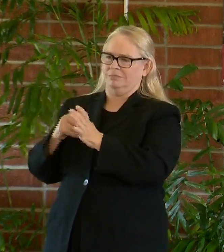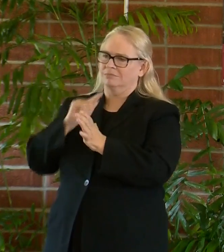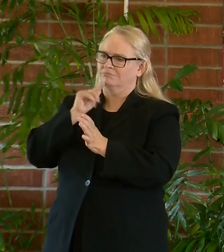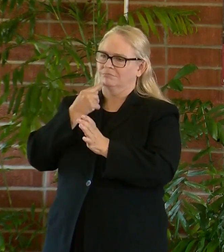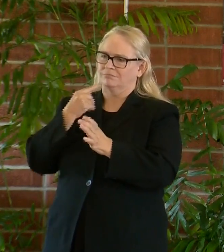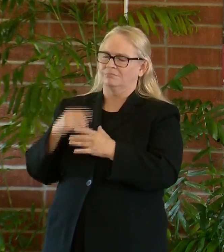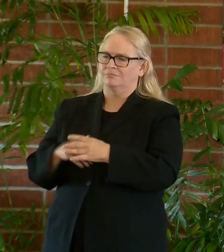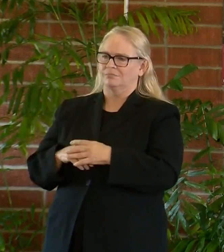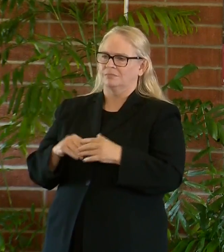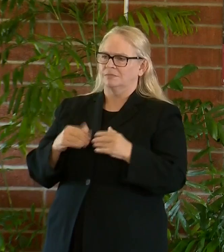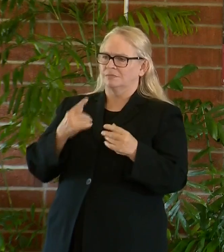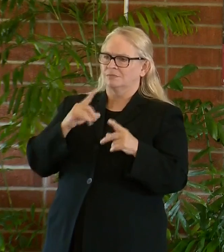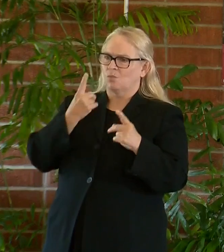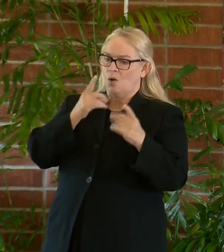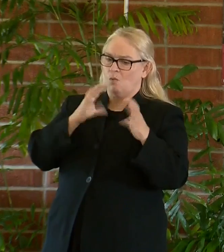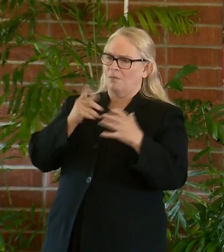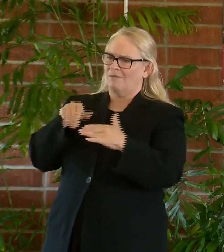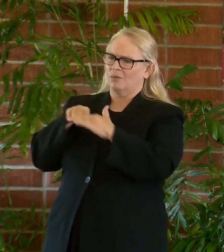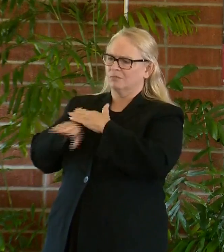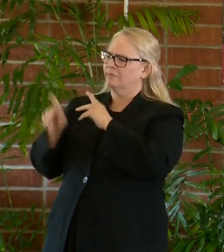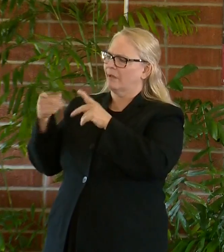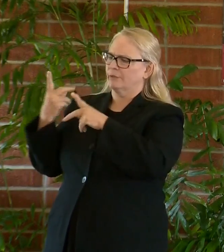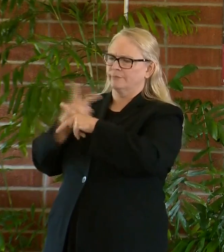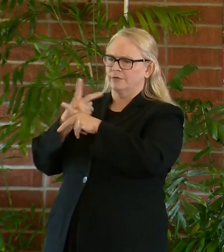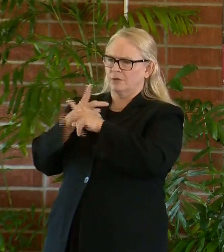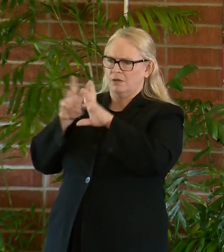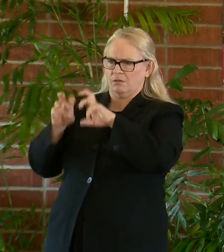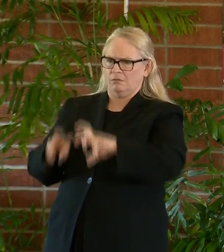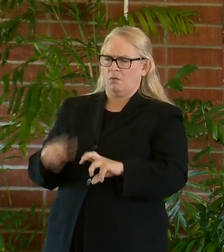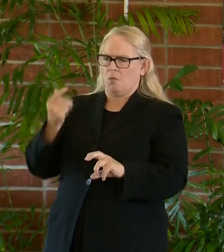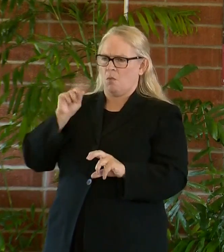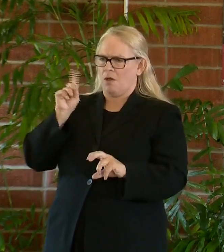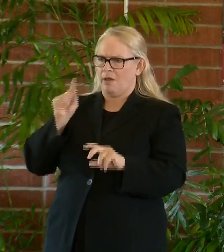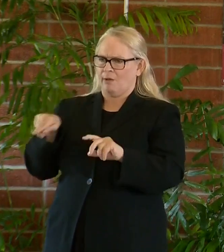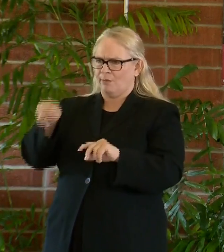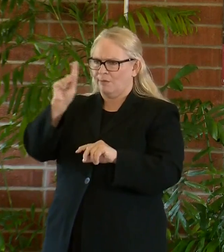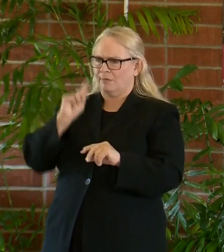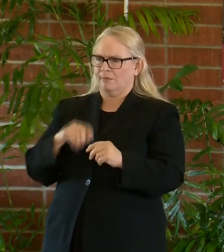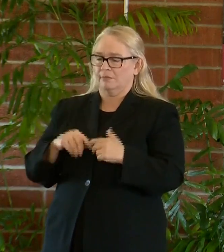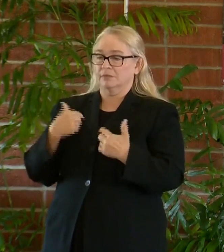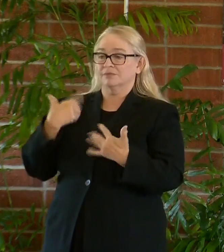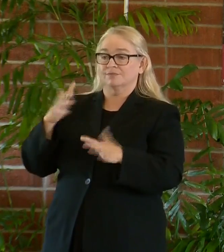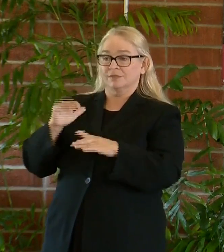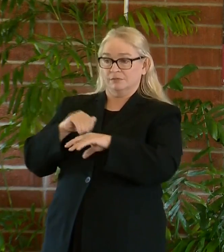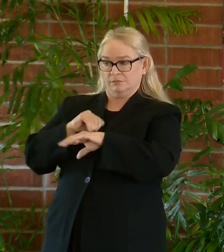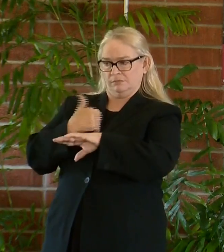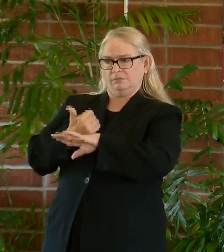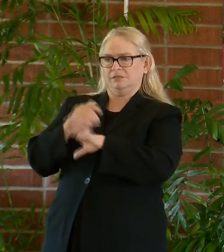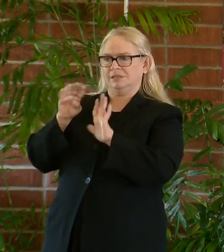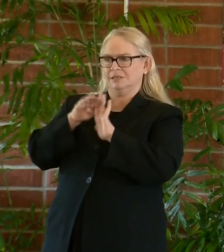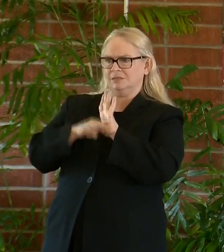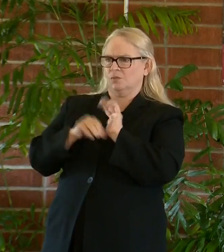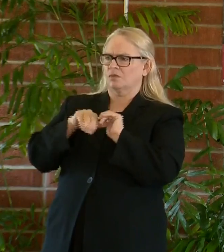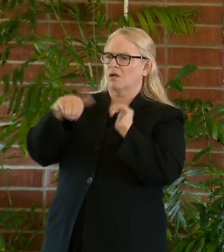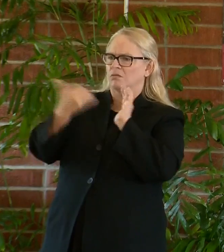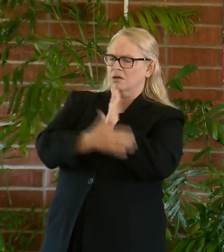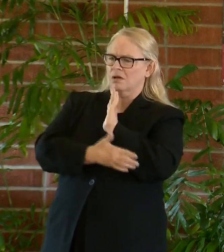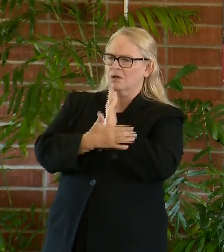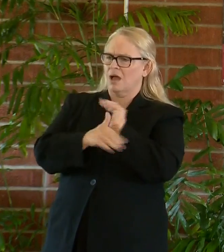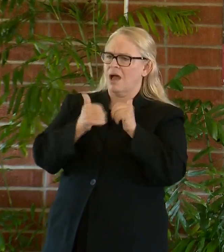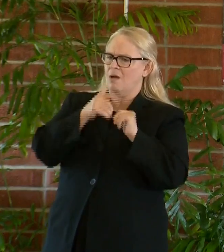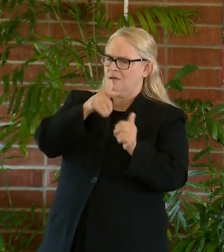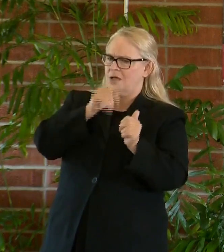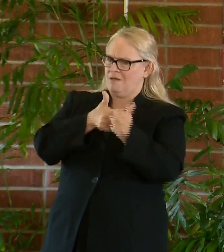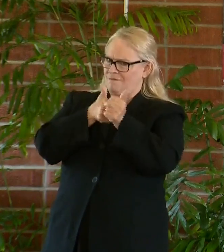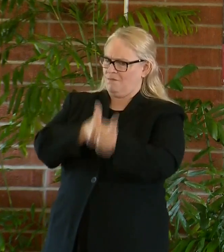distinguish, and as a consequence of the protocols we put into place as relates to our monitoring lists and the criteria we